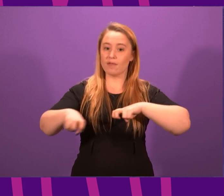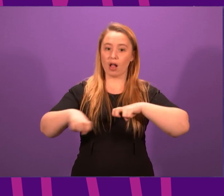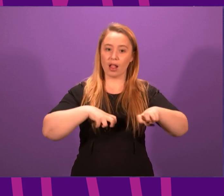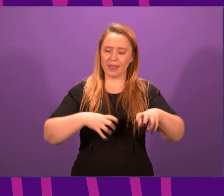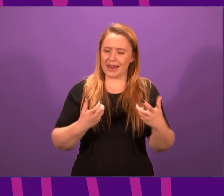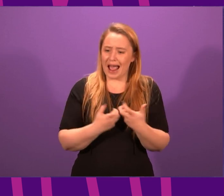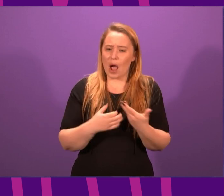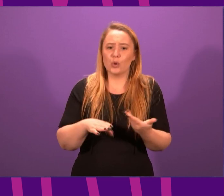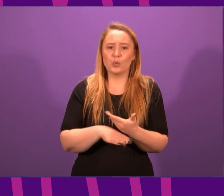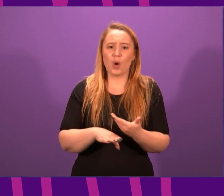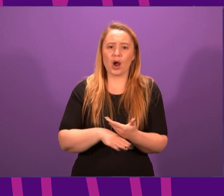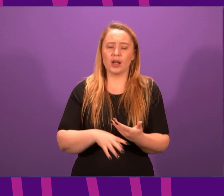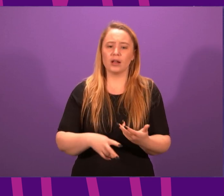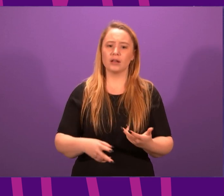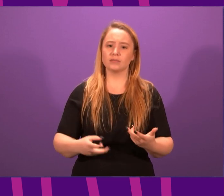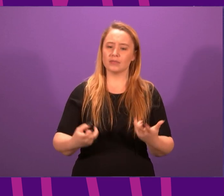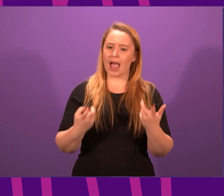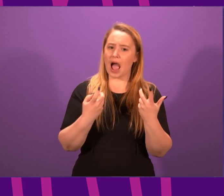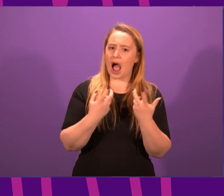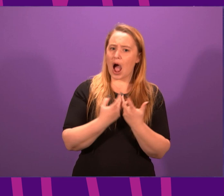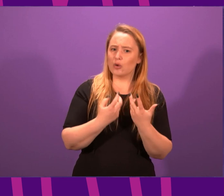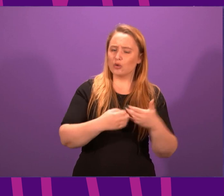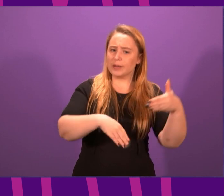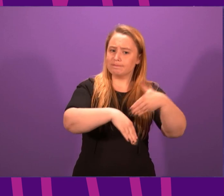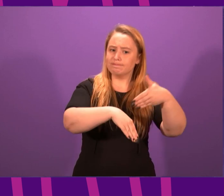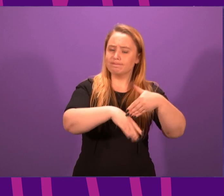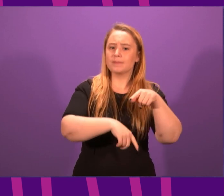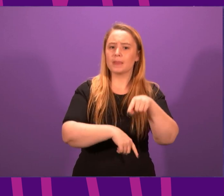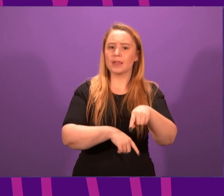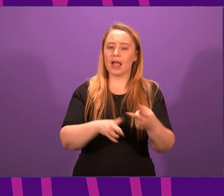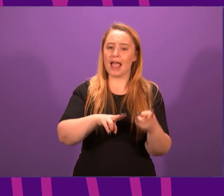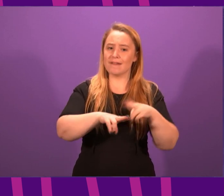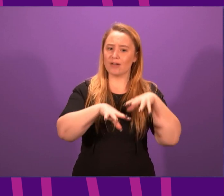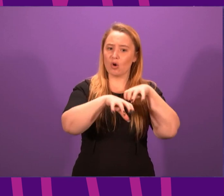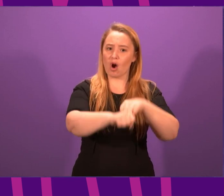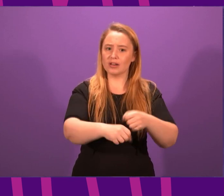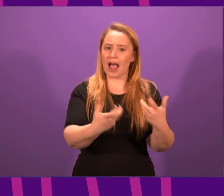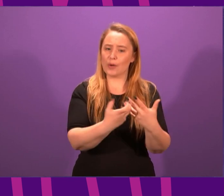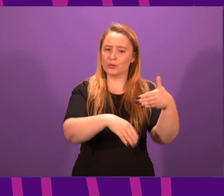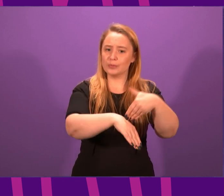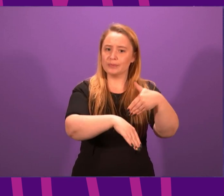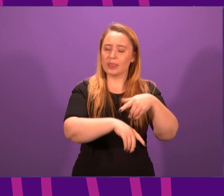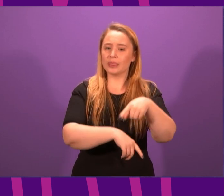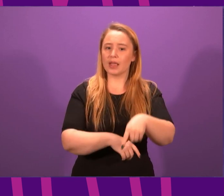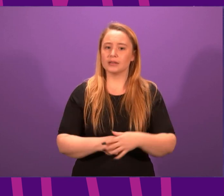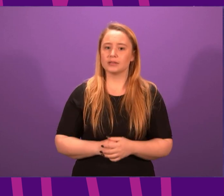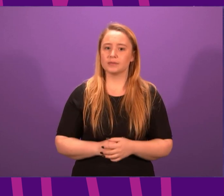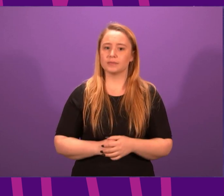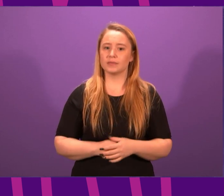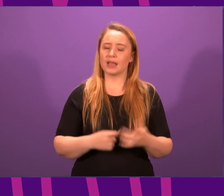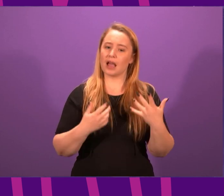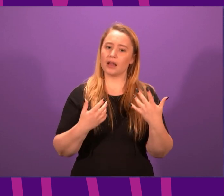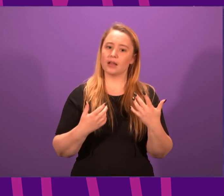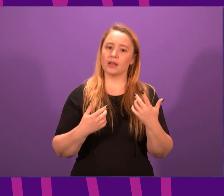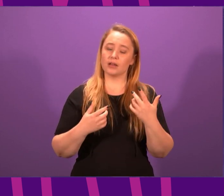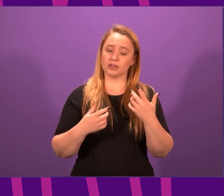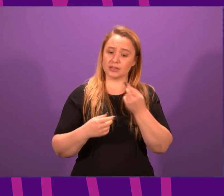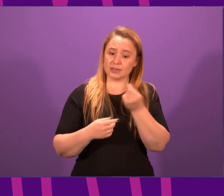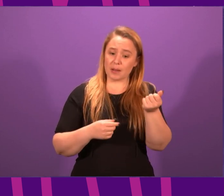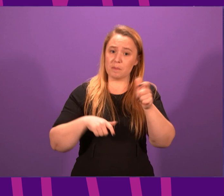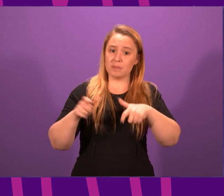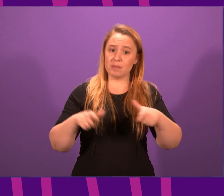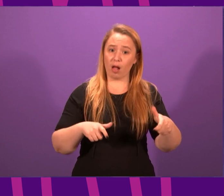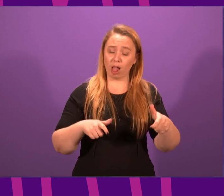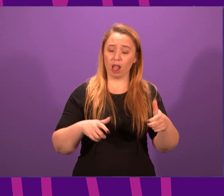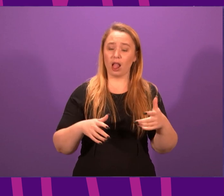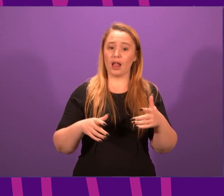would be enforced, because people travel in and between council areas as part of their daily lives. Dropping the